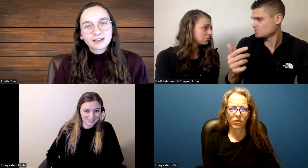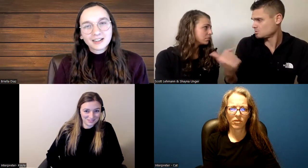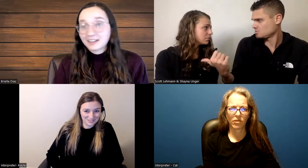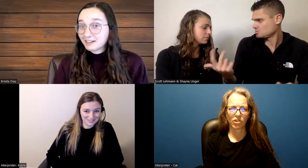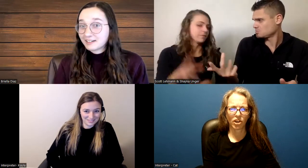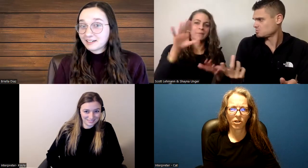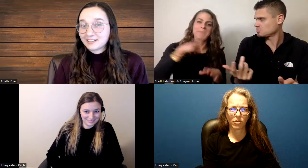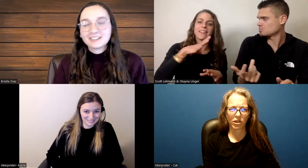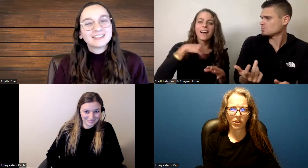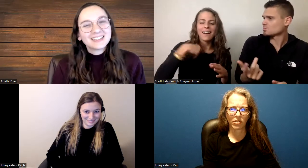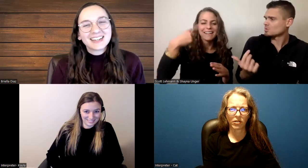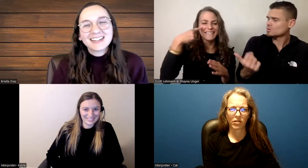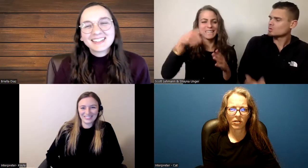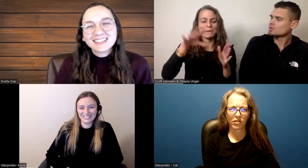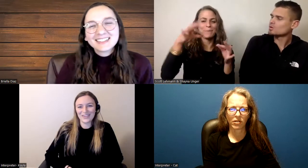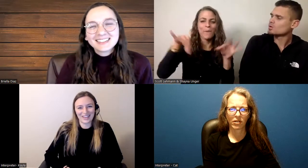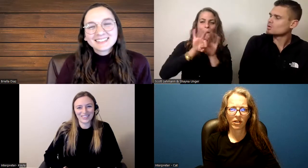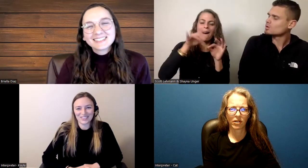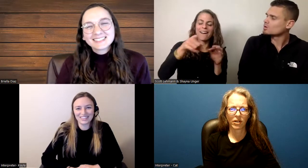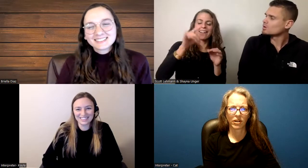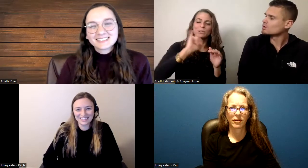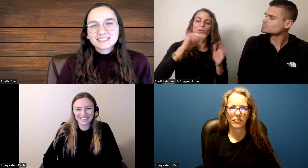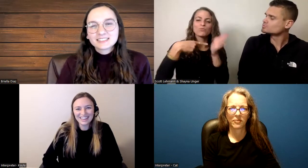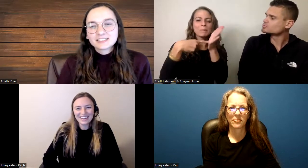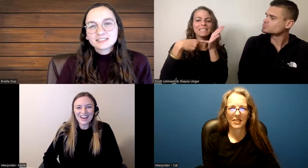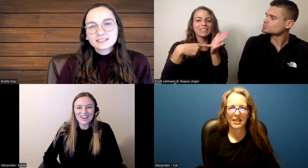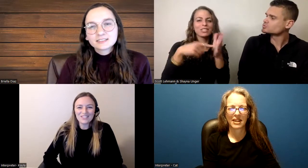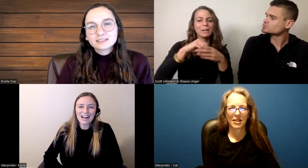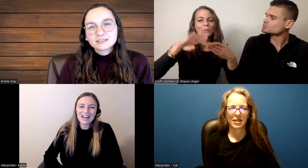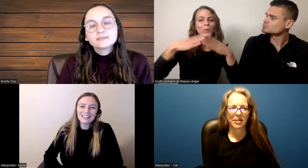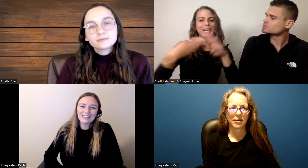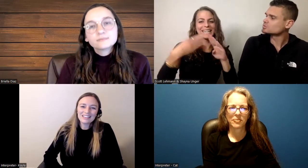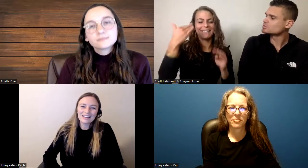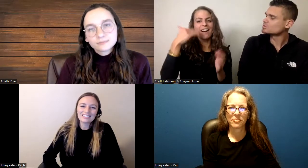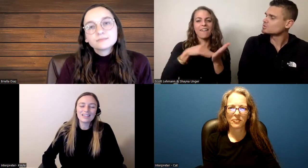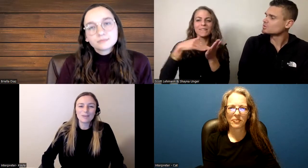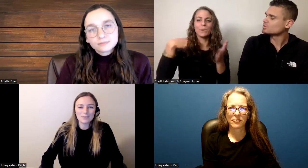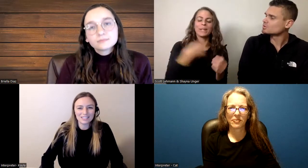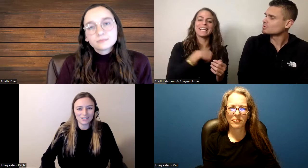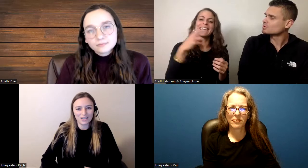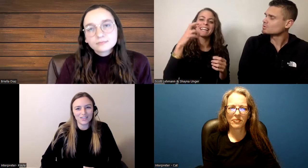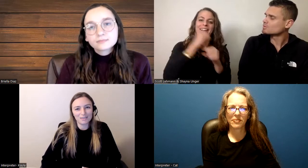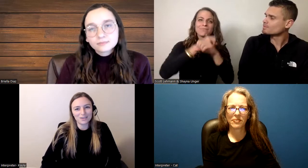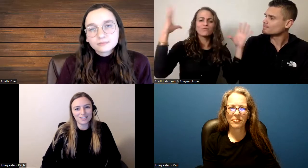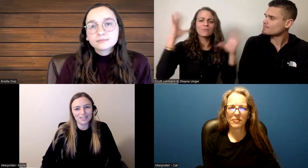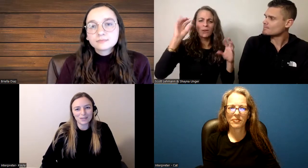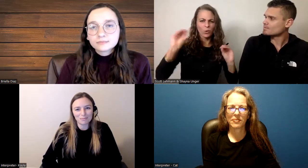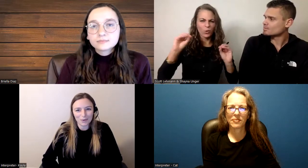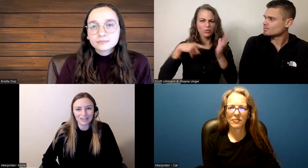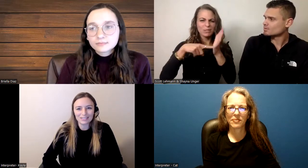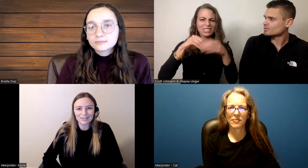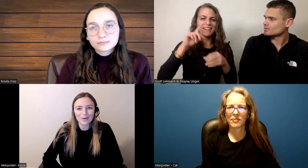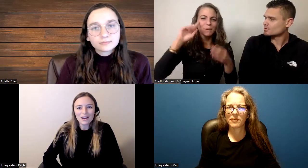Well, Shayna, you want to talk about this? Okay, yeah. That's fine. I think that representation in the community is